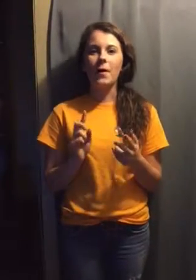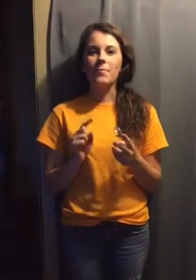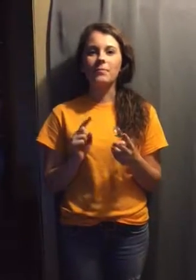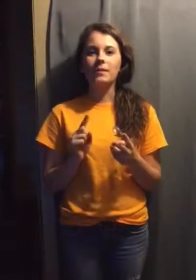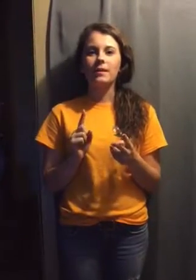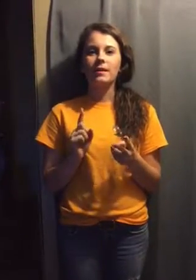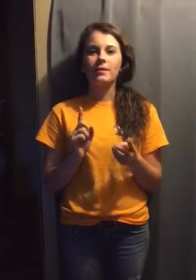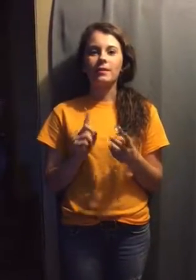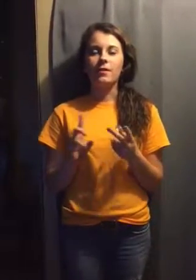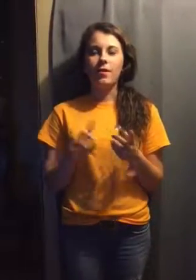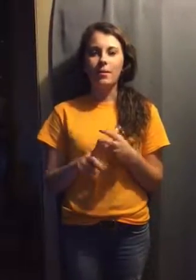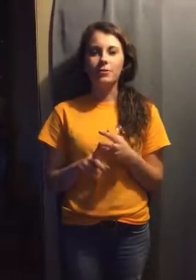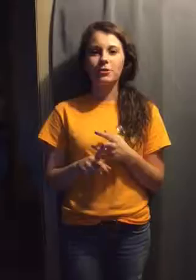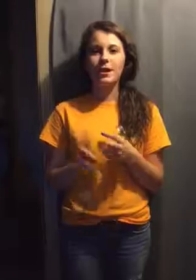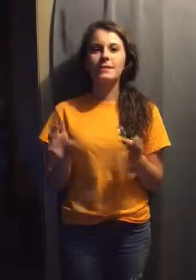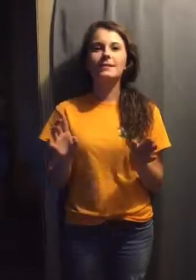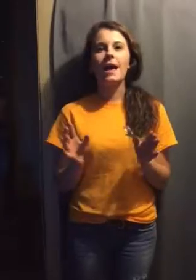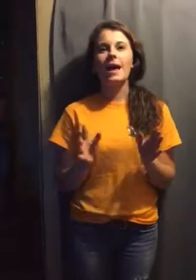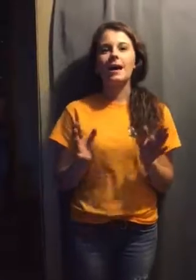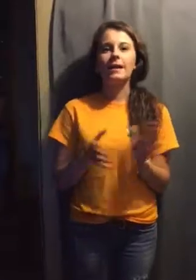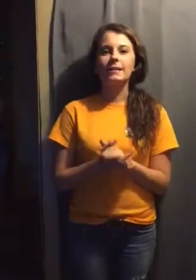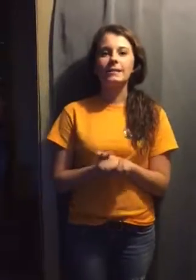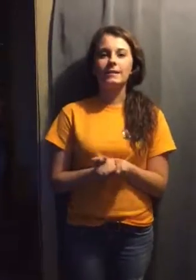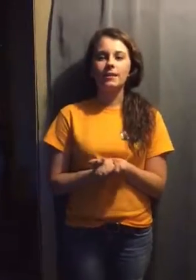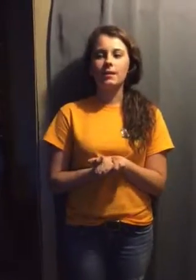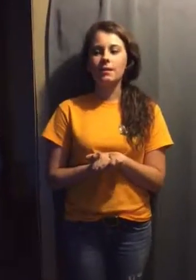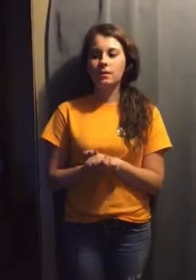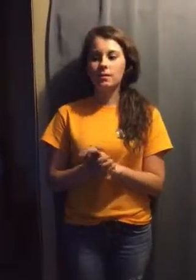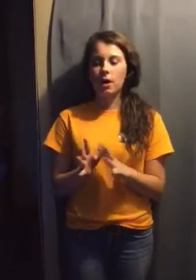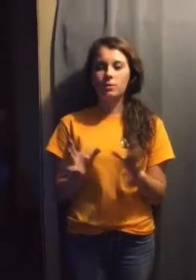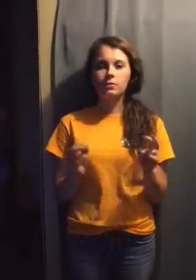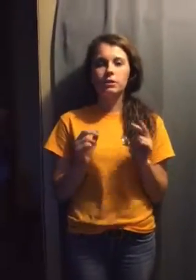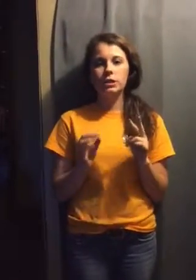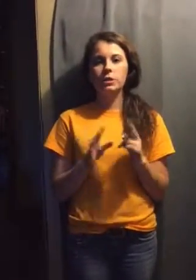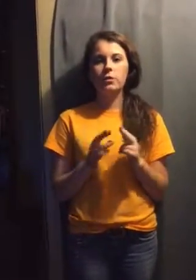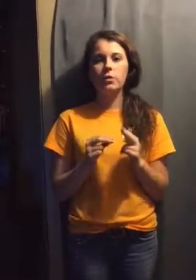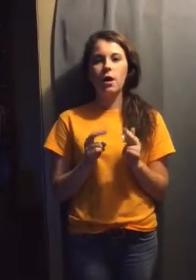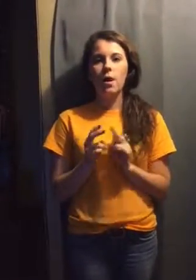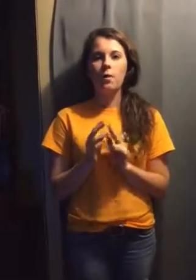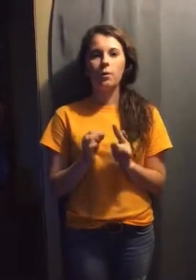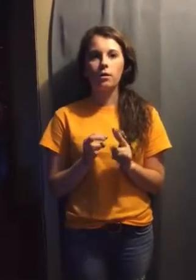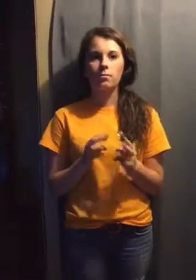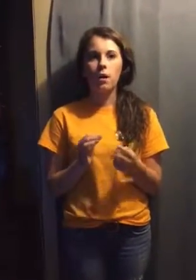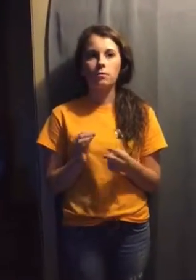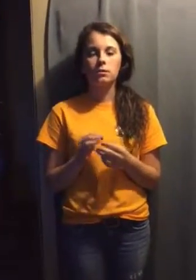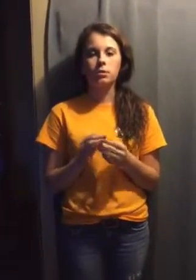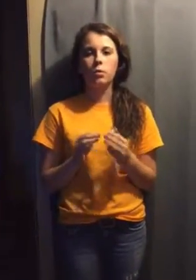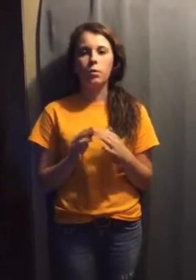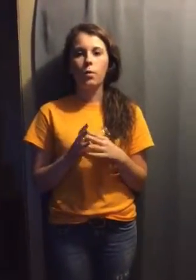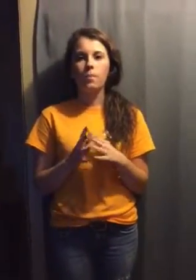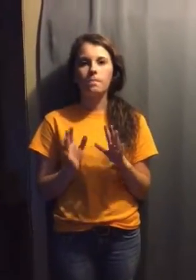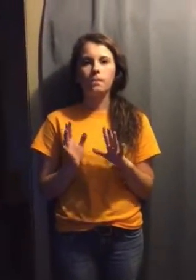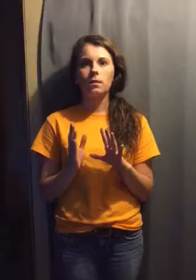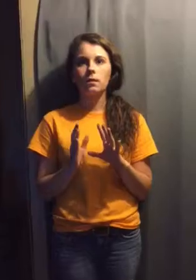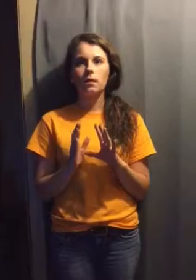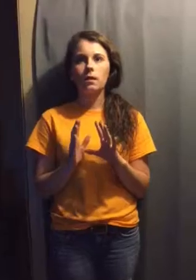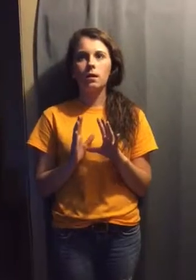um, the flapper dress, and those two were the most